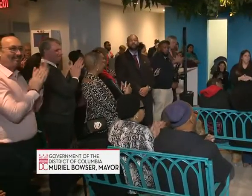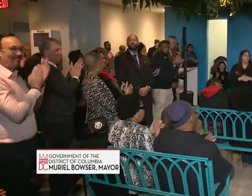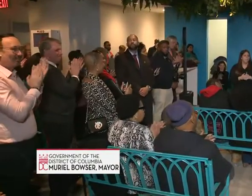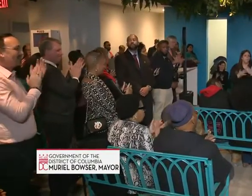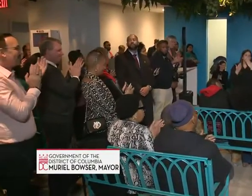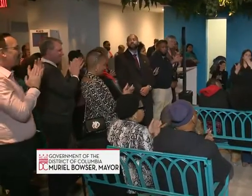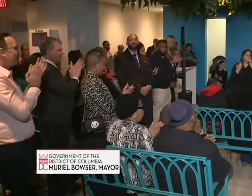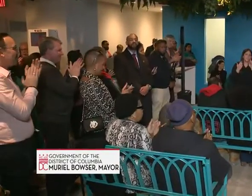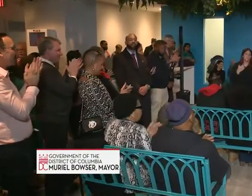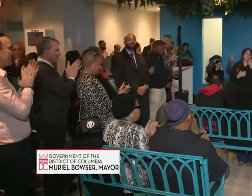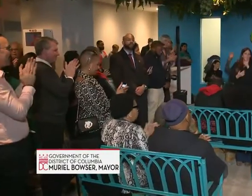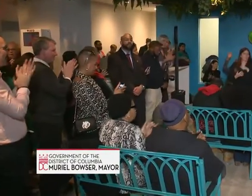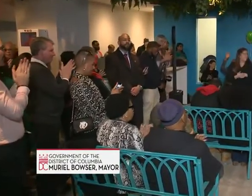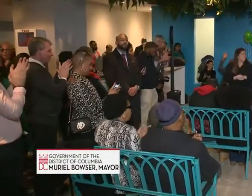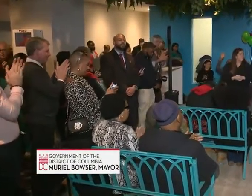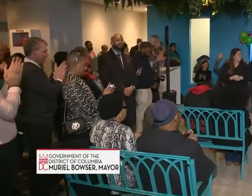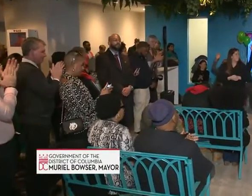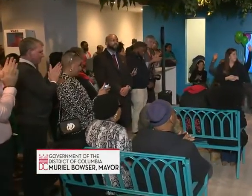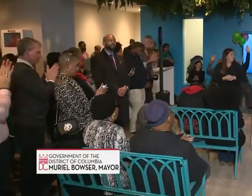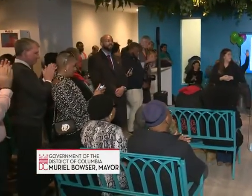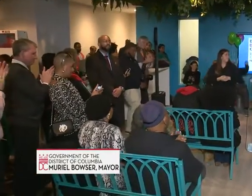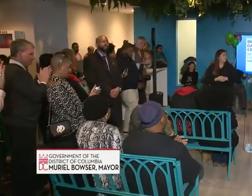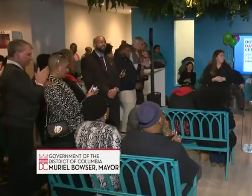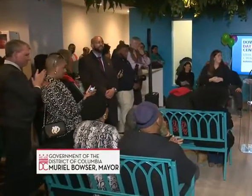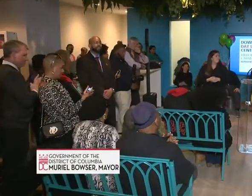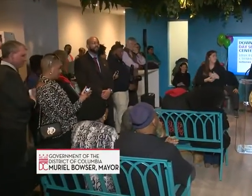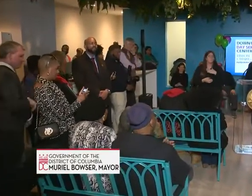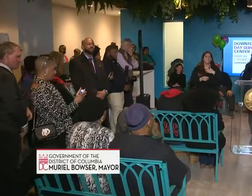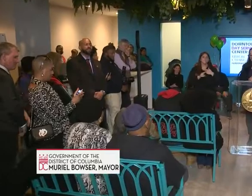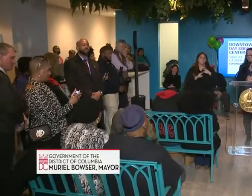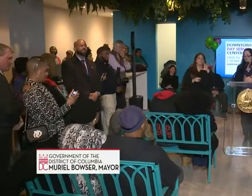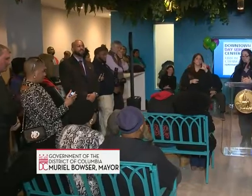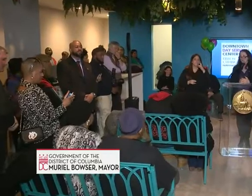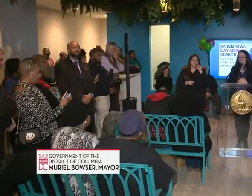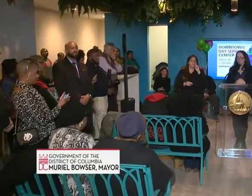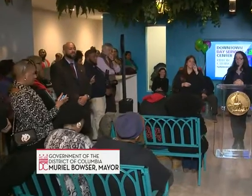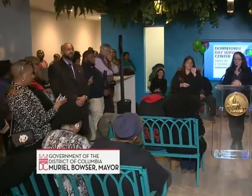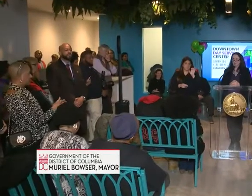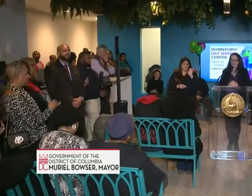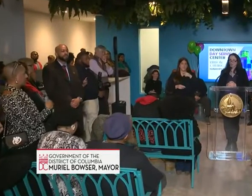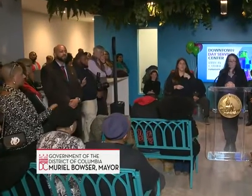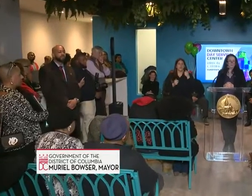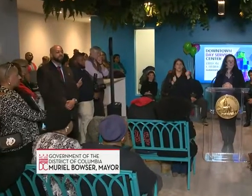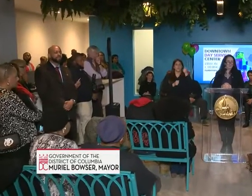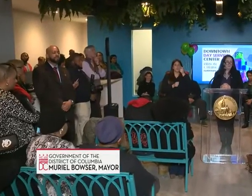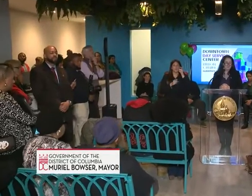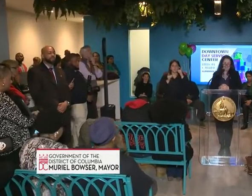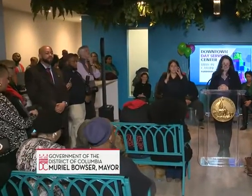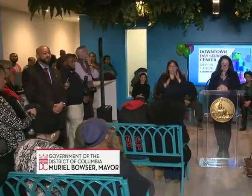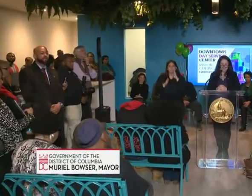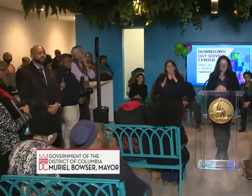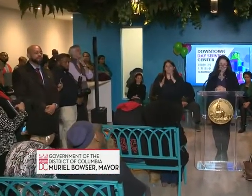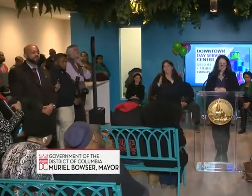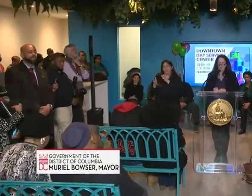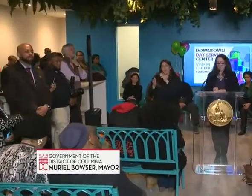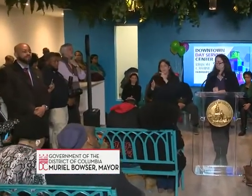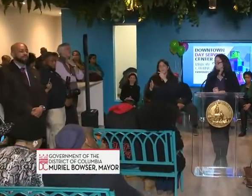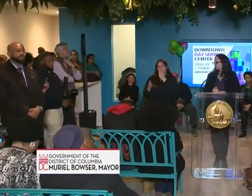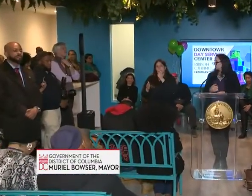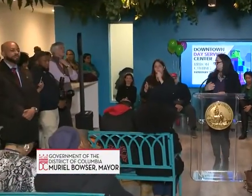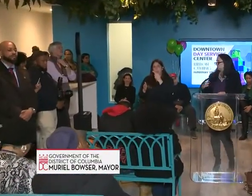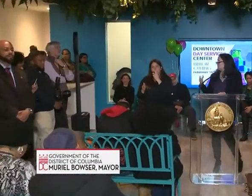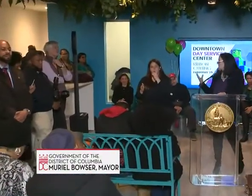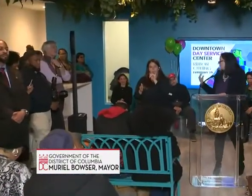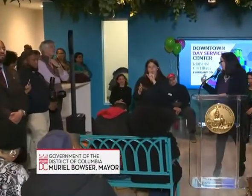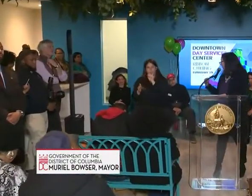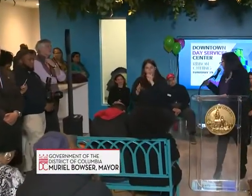excited, right? So my name is Christy Respris. I am the Executive Director at Pathways to Housing DC, and